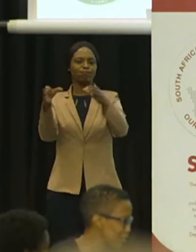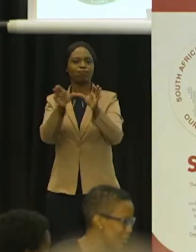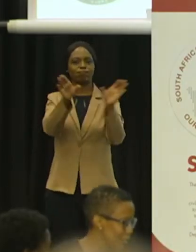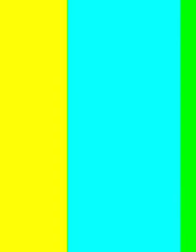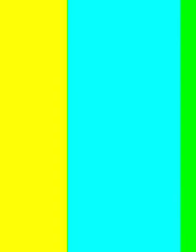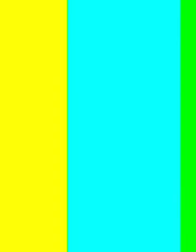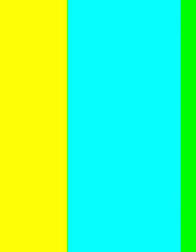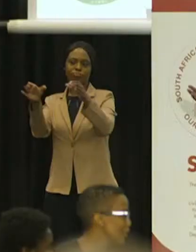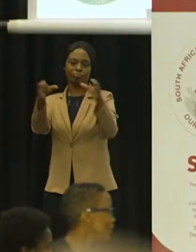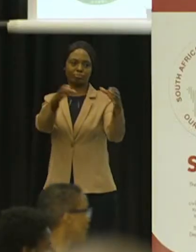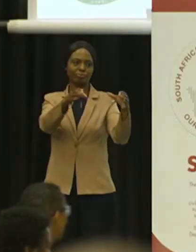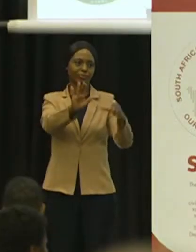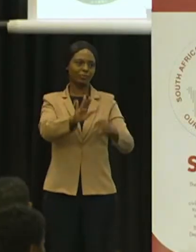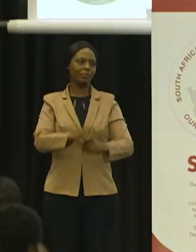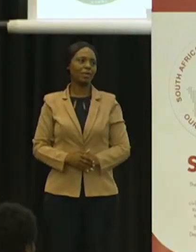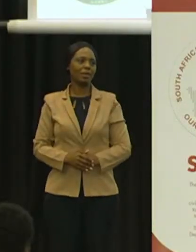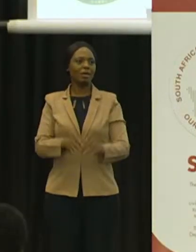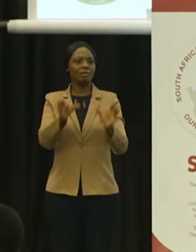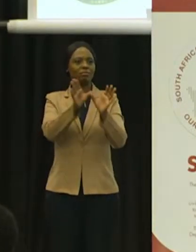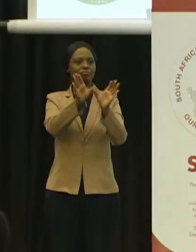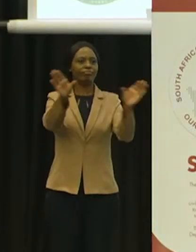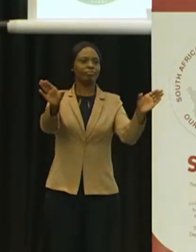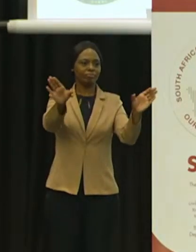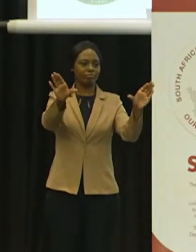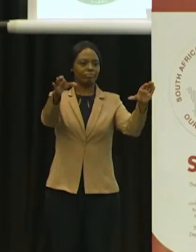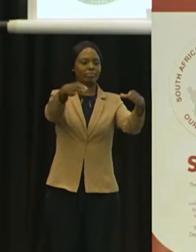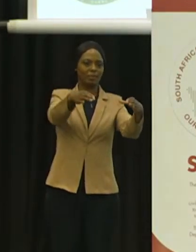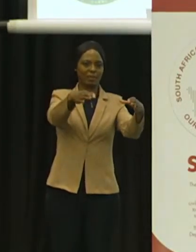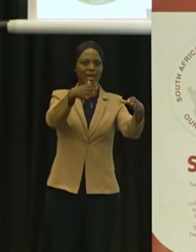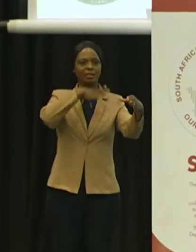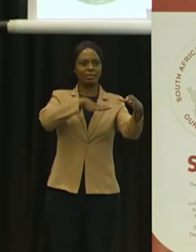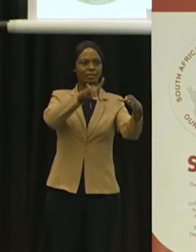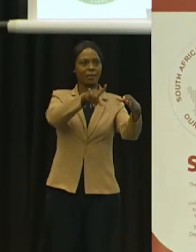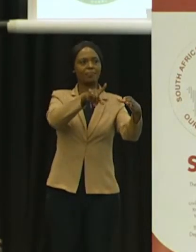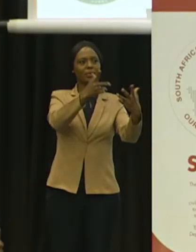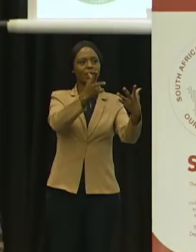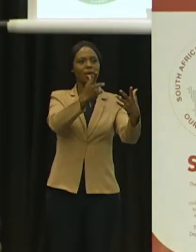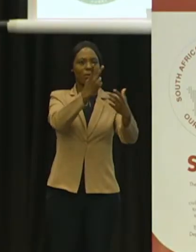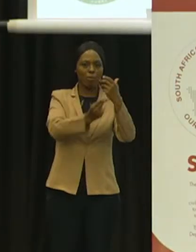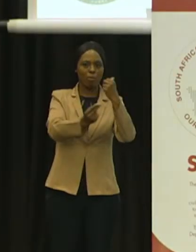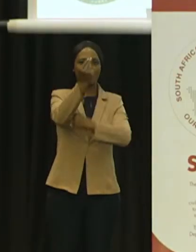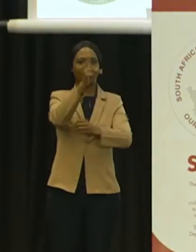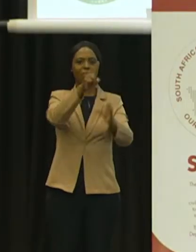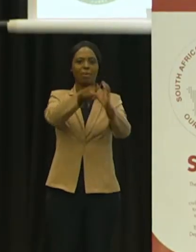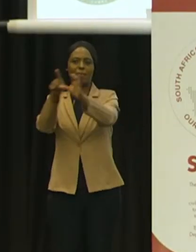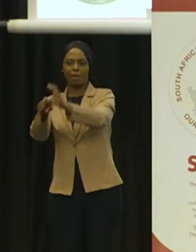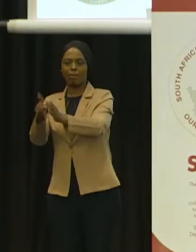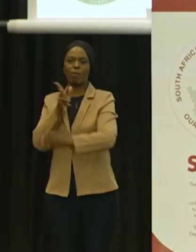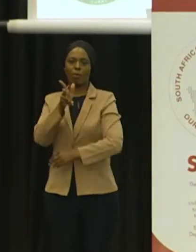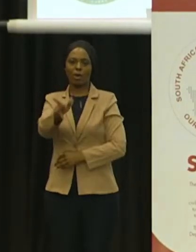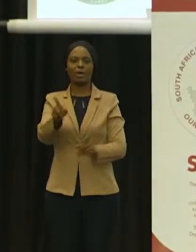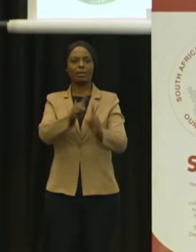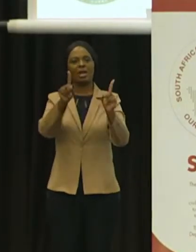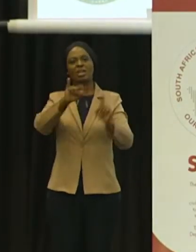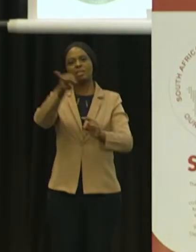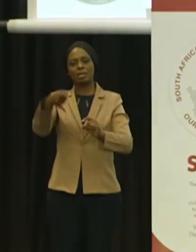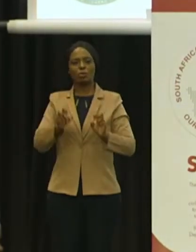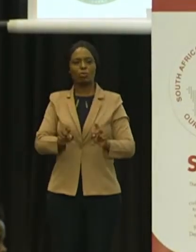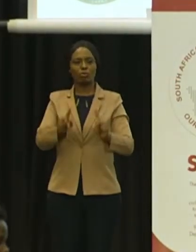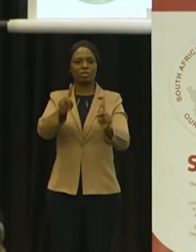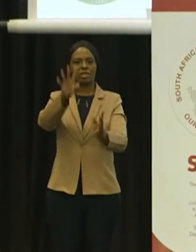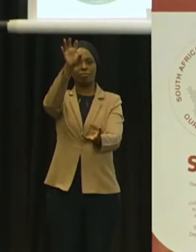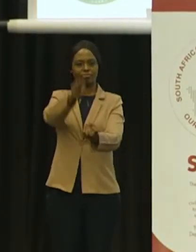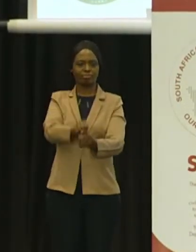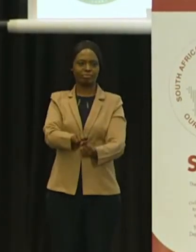sessions. We were divided. Some wanted to attend both, but they couldn't. So this is the opportunity just to get a summary